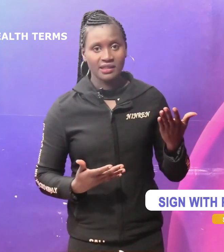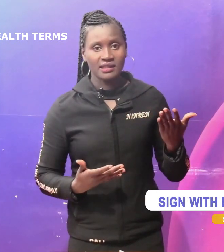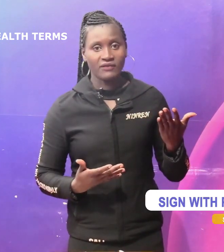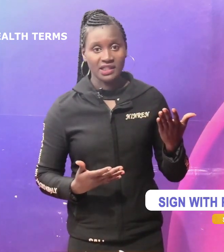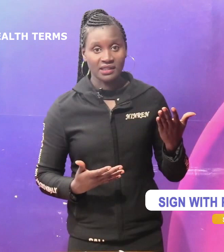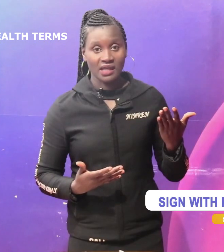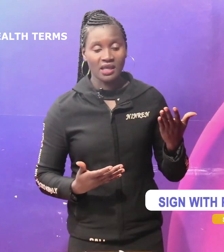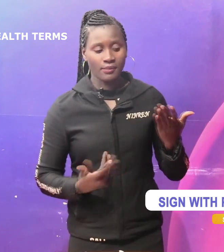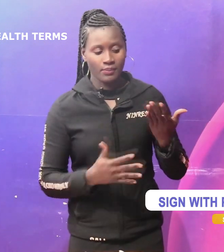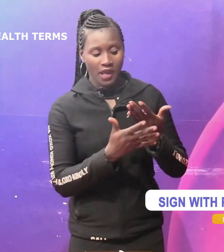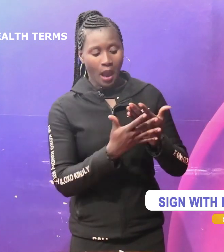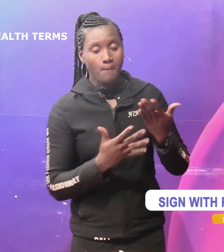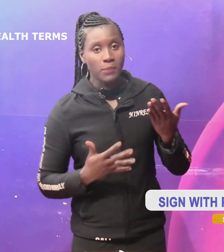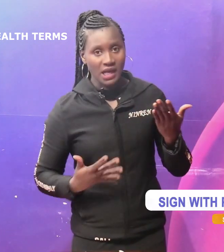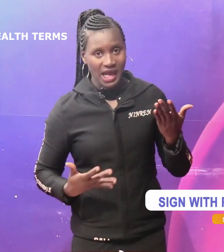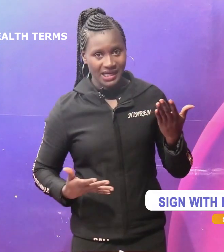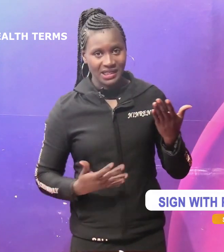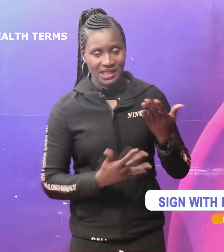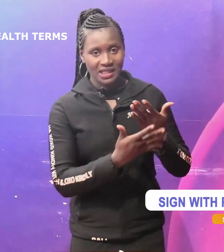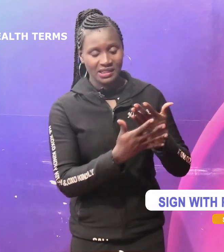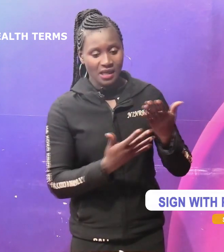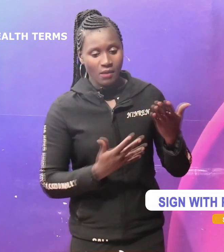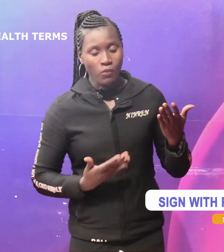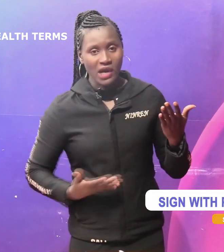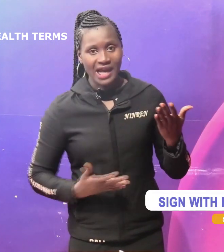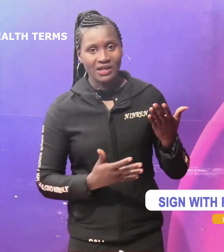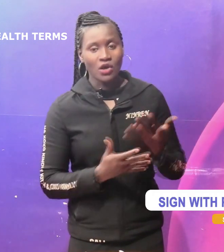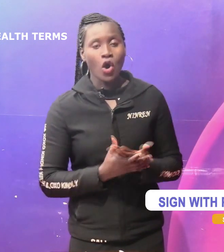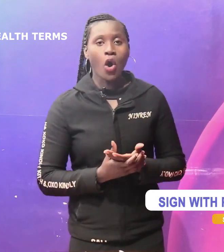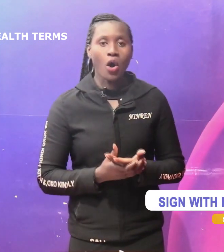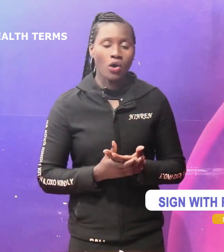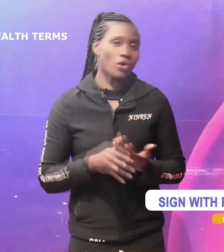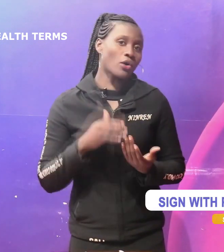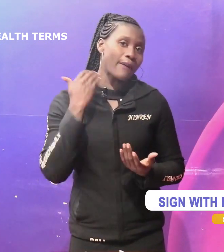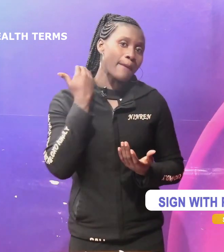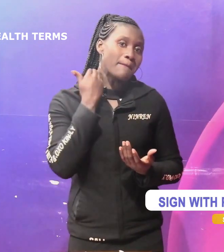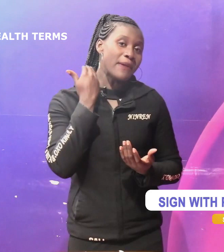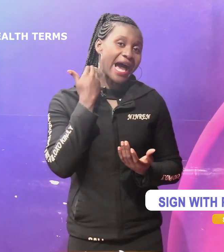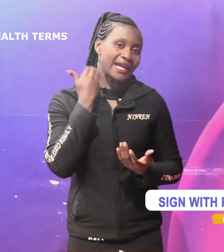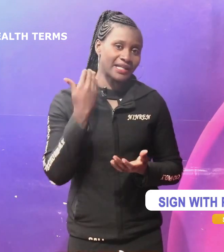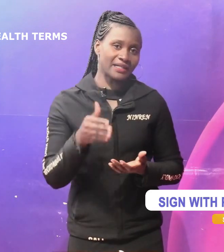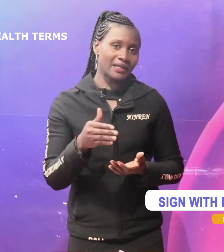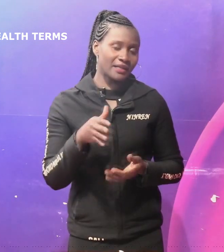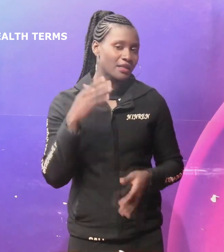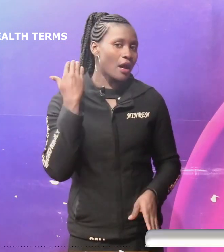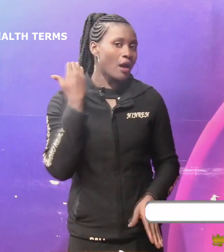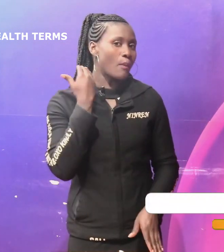first sign. Blood, like this. Blood or blood,